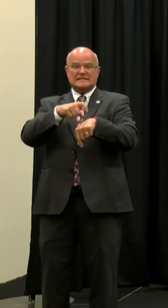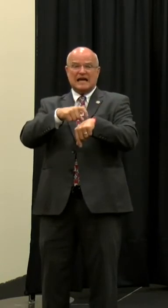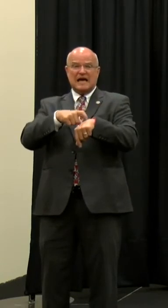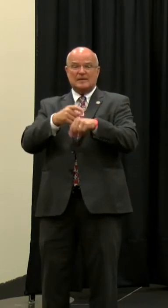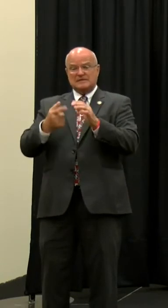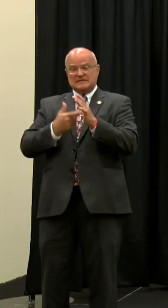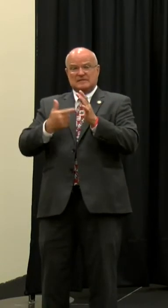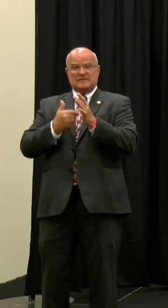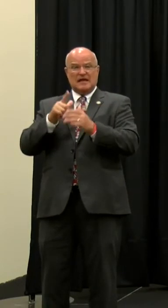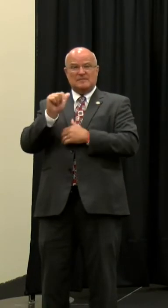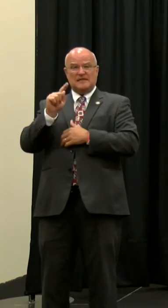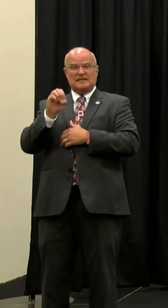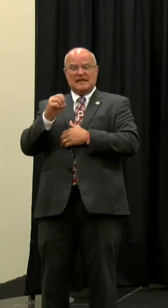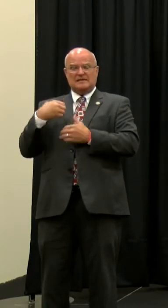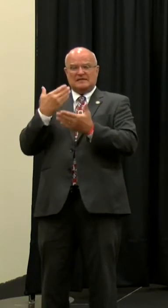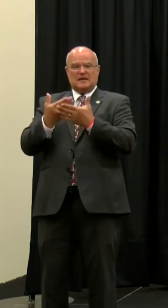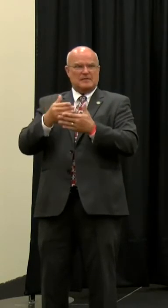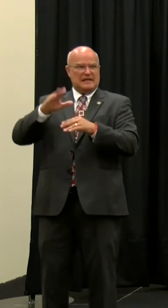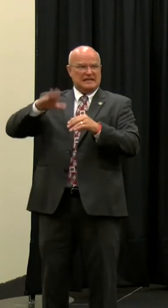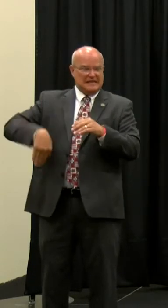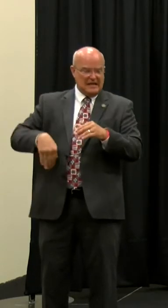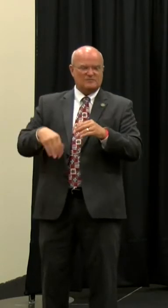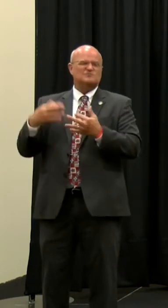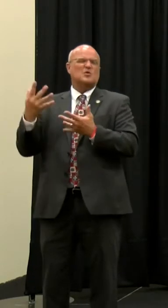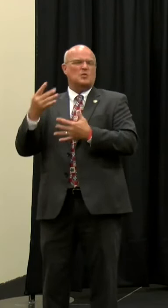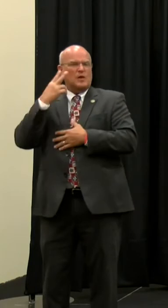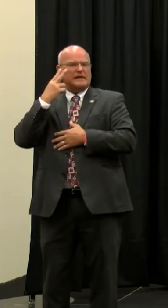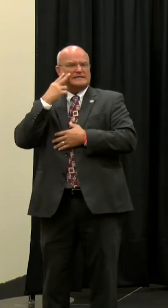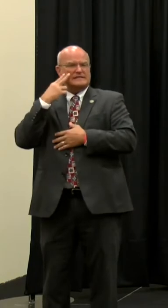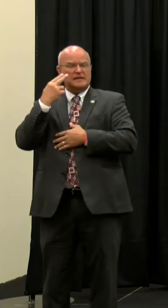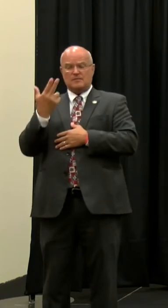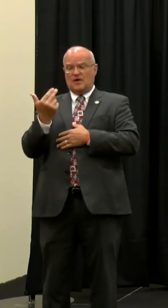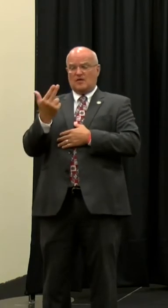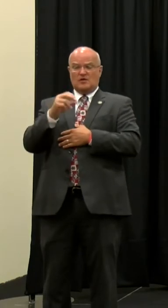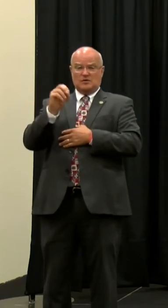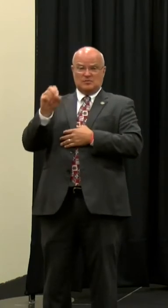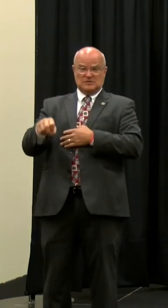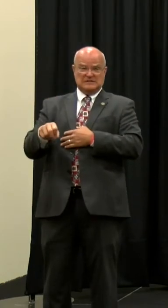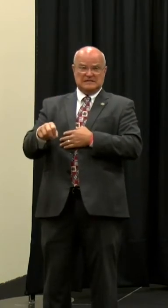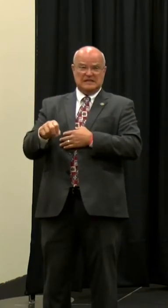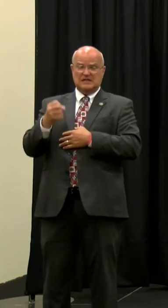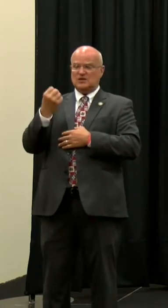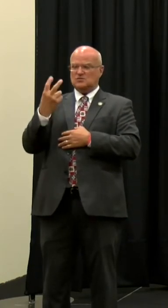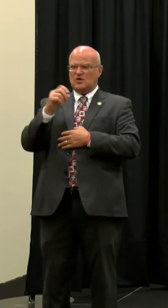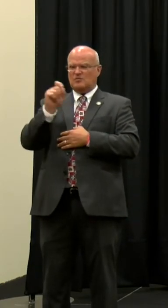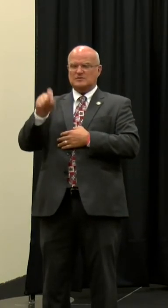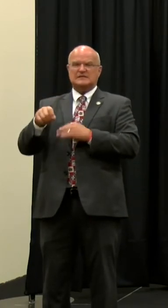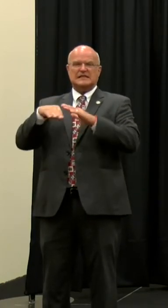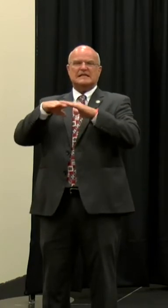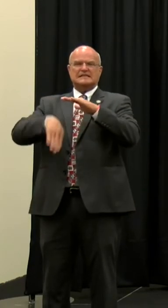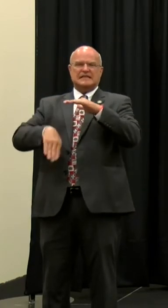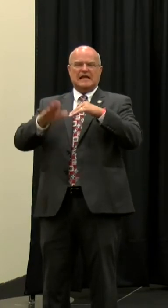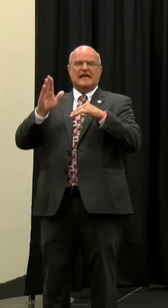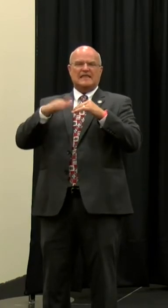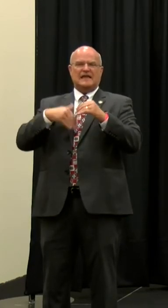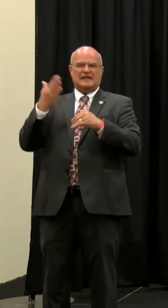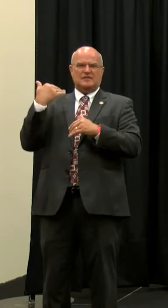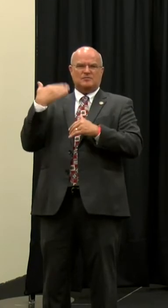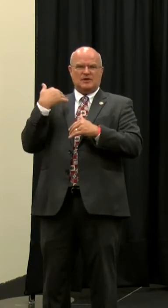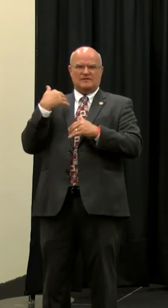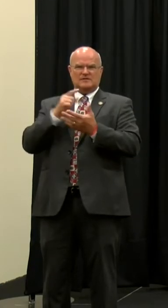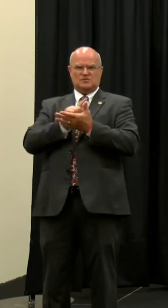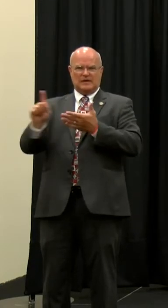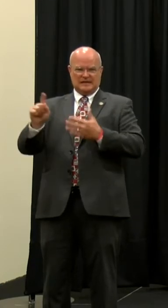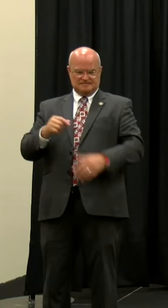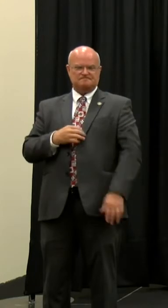get this data a little later, so we'll wait and see where it's going. But this 13% or 12% is less than it was in a previous reading.